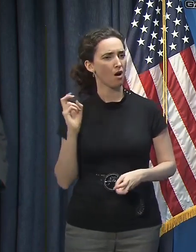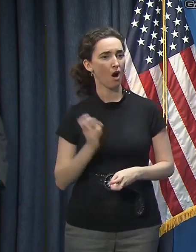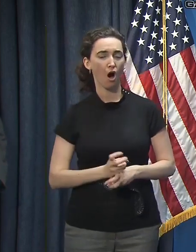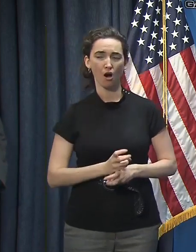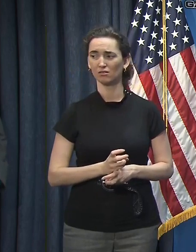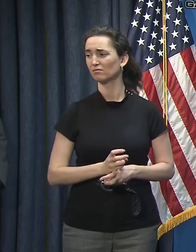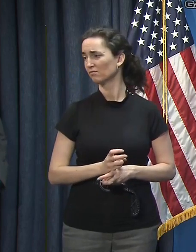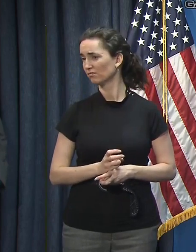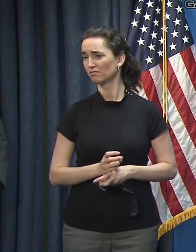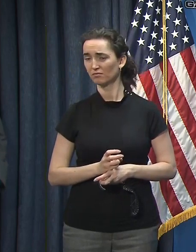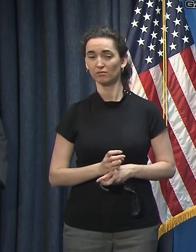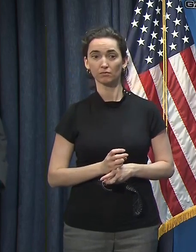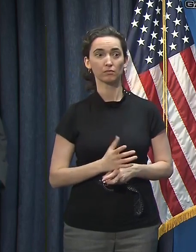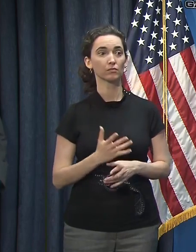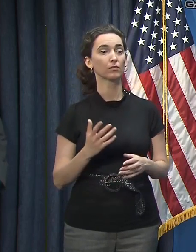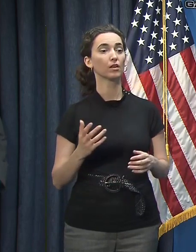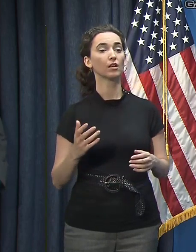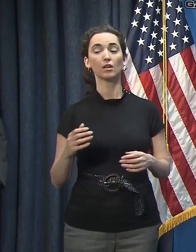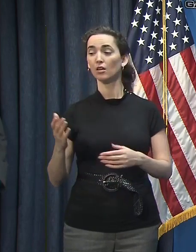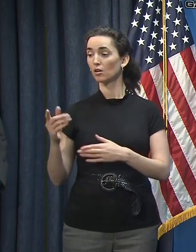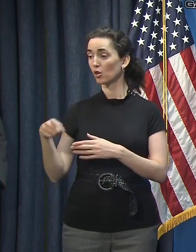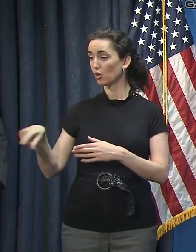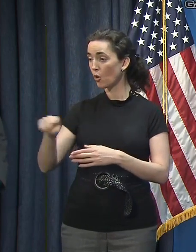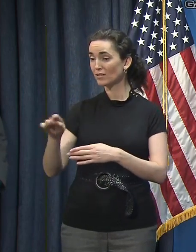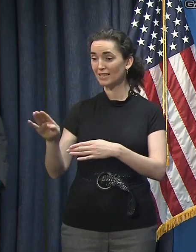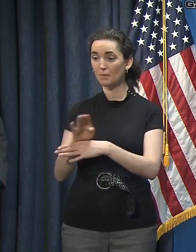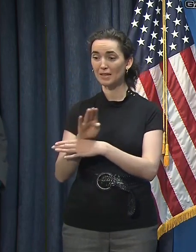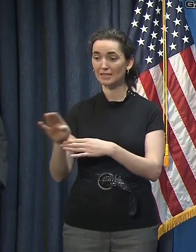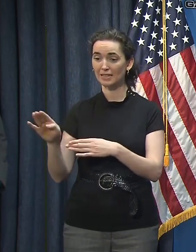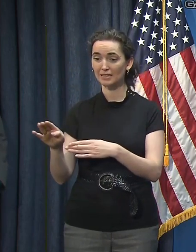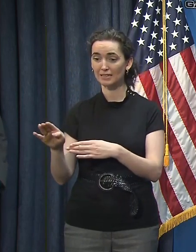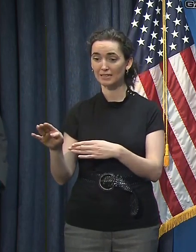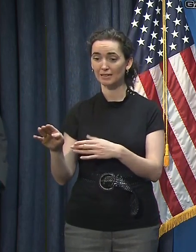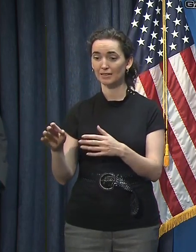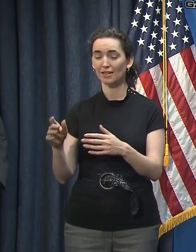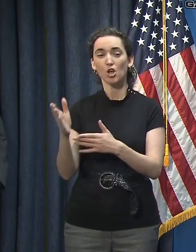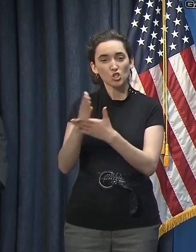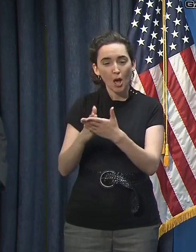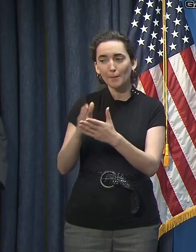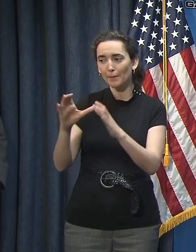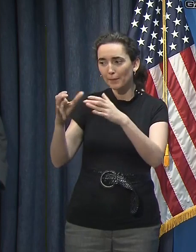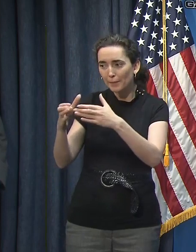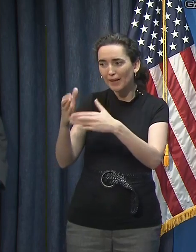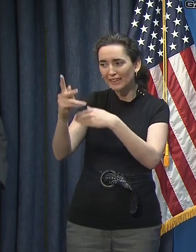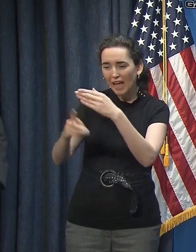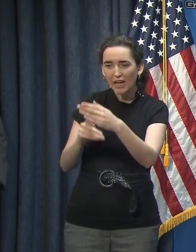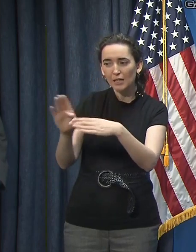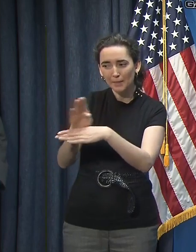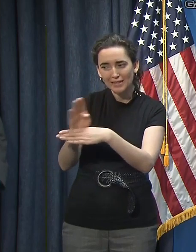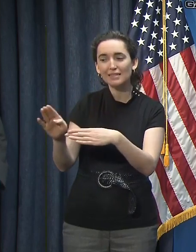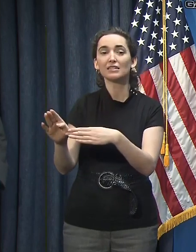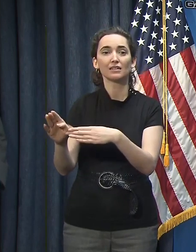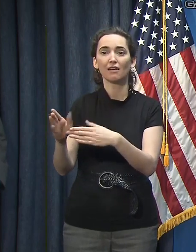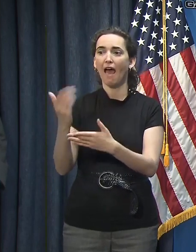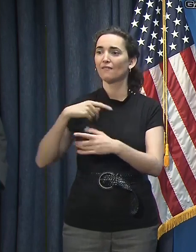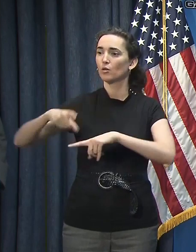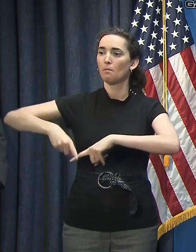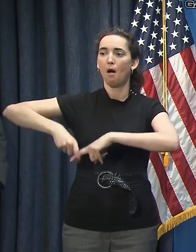that, especially for businesses who are of a certain type that their businesses have been interrupted.